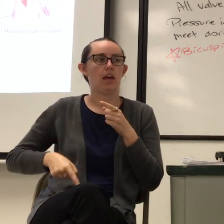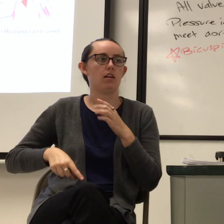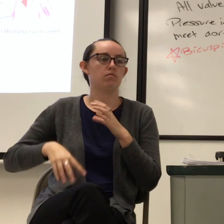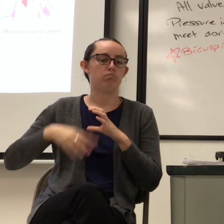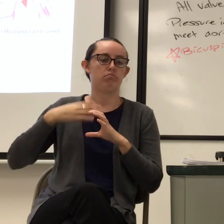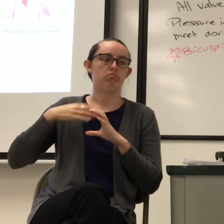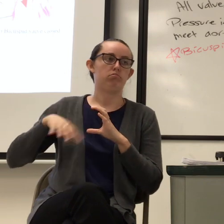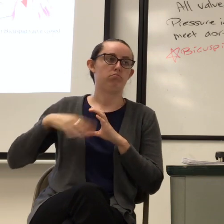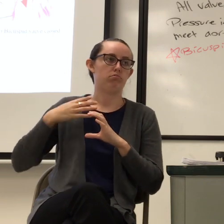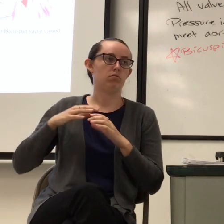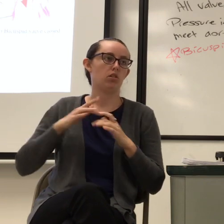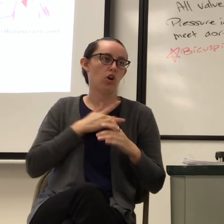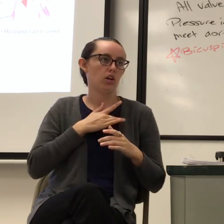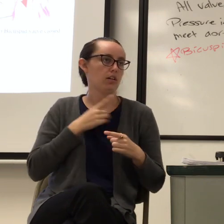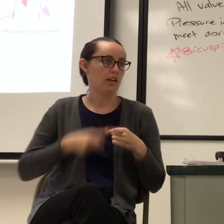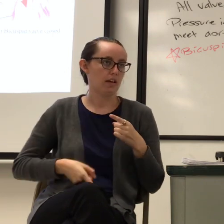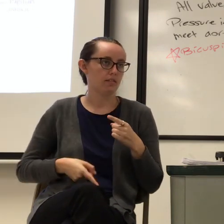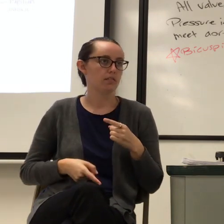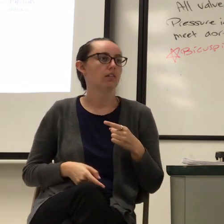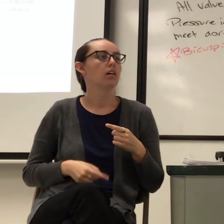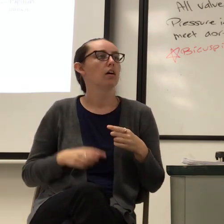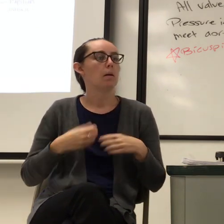them closed while you're squeezing the heart.